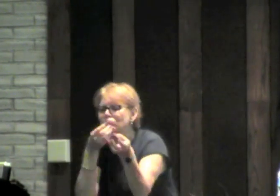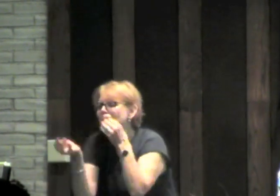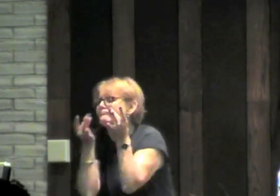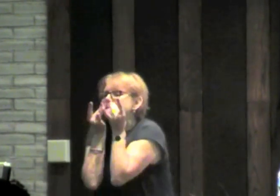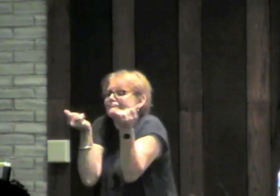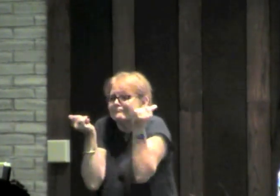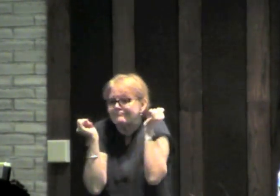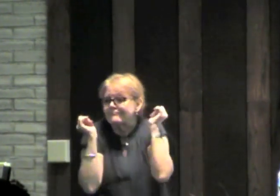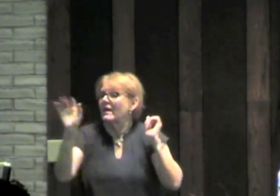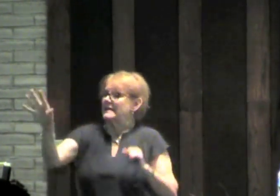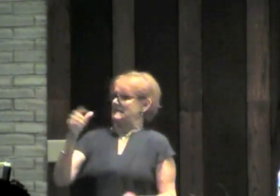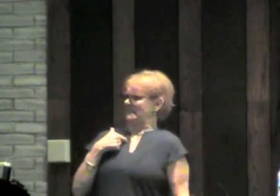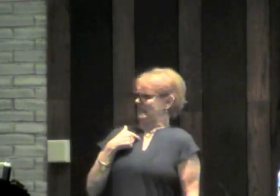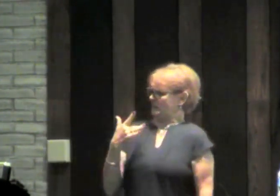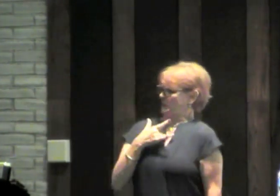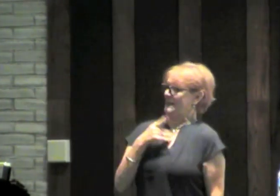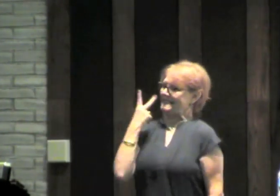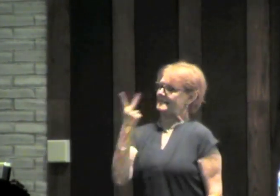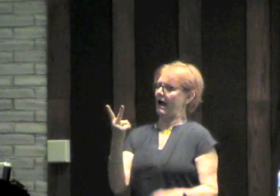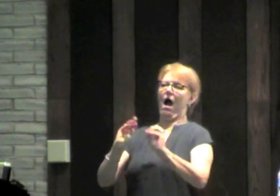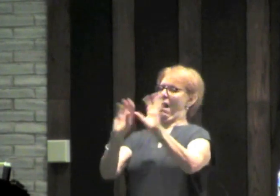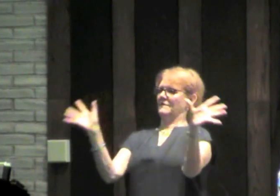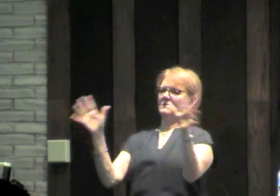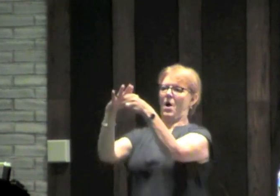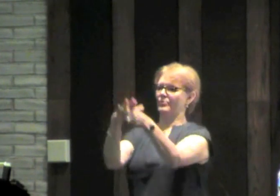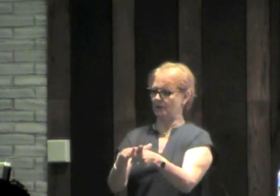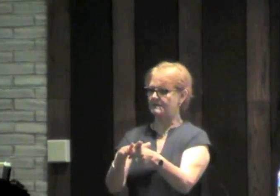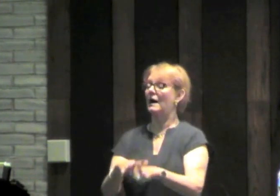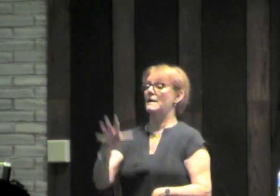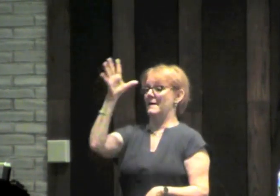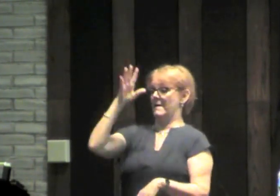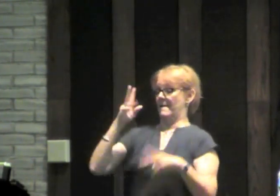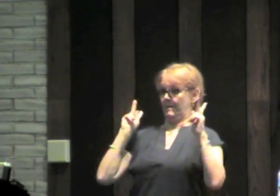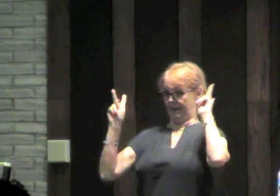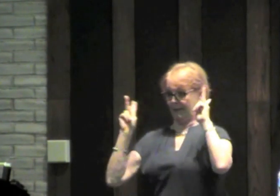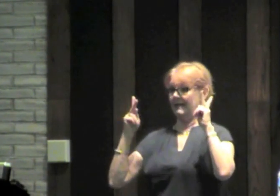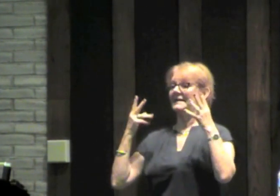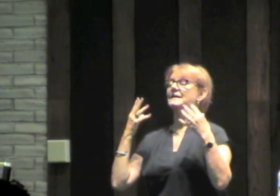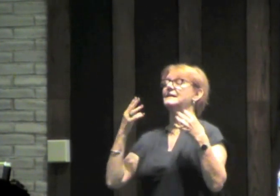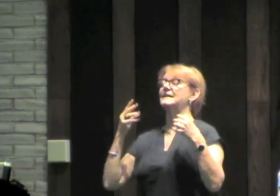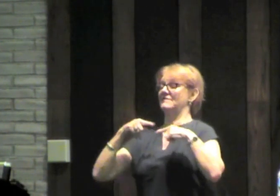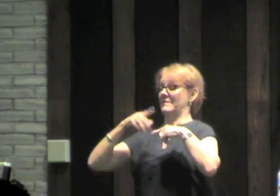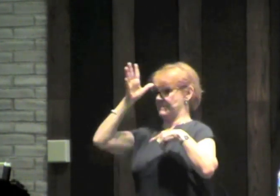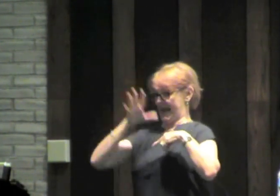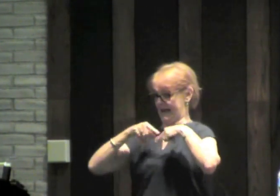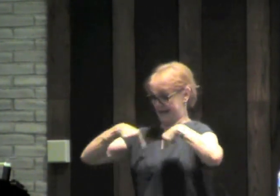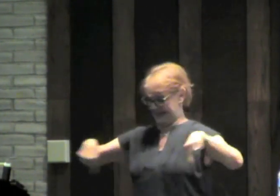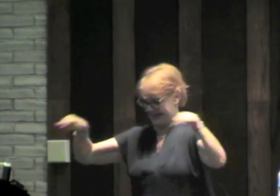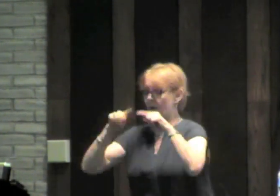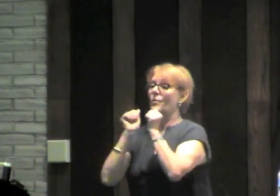a terrible sign of disrespect. And we ate some really yummy food. I mean, they are oppressed, of course, but you know,